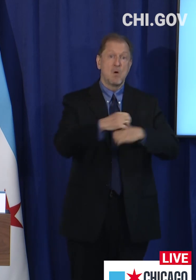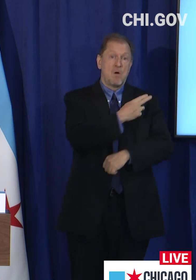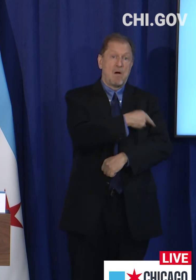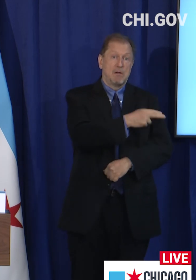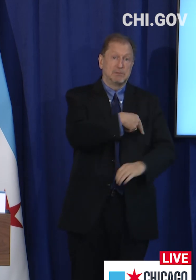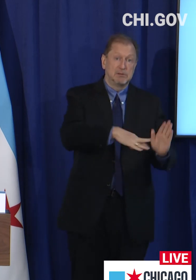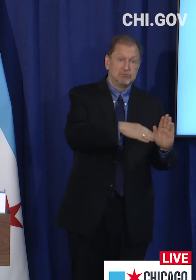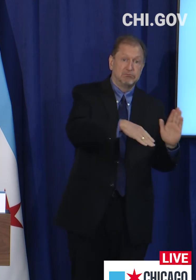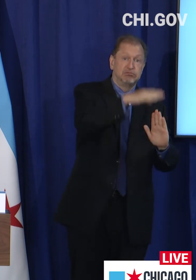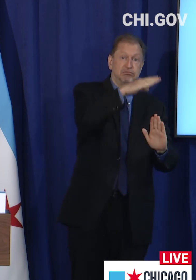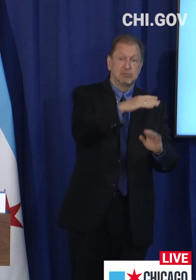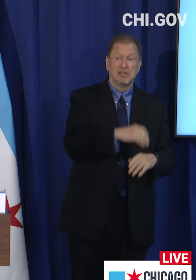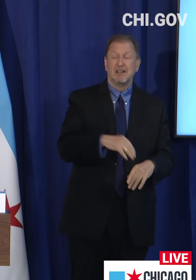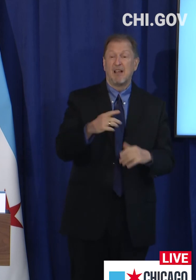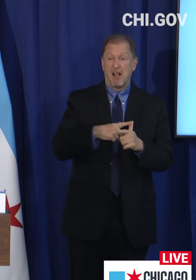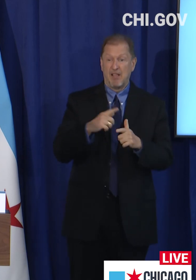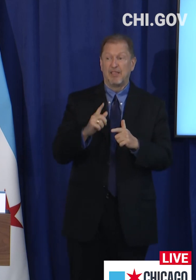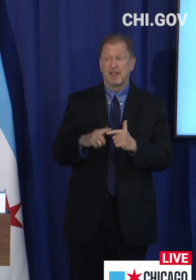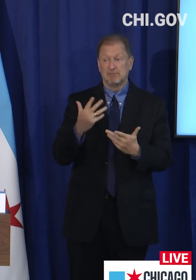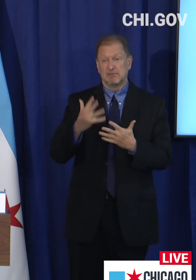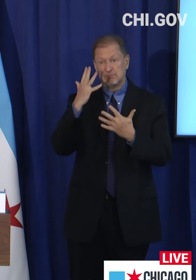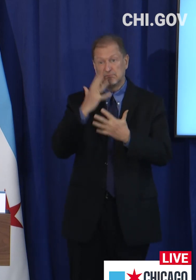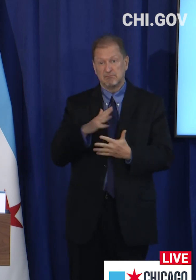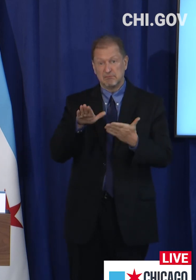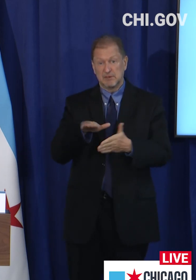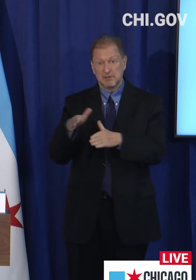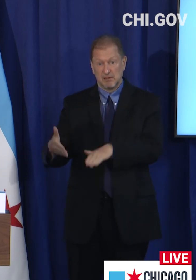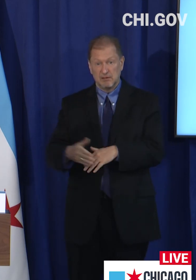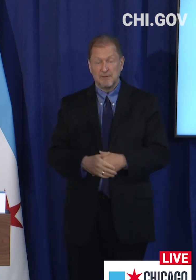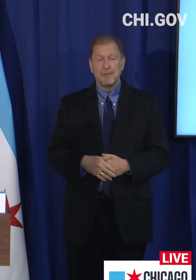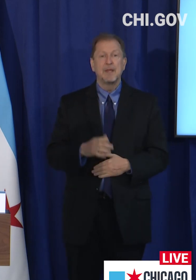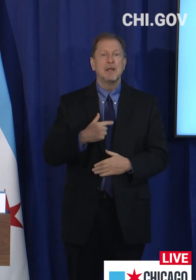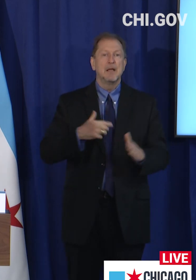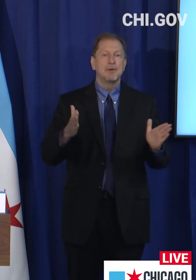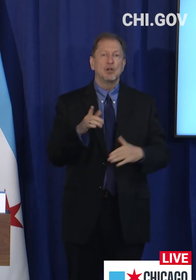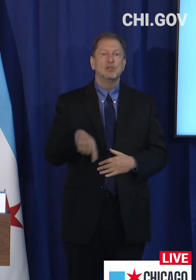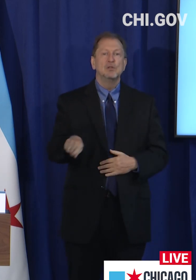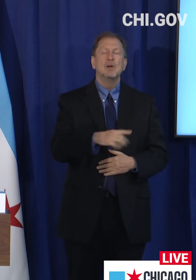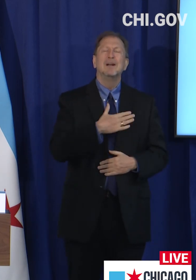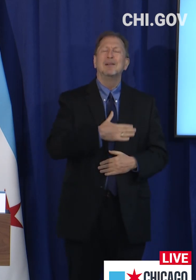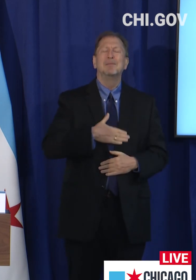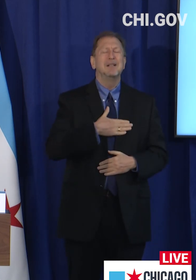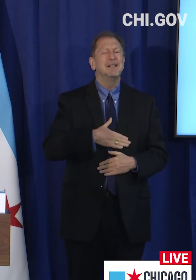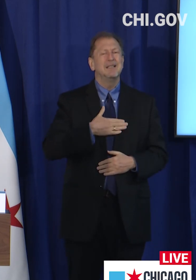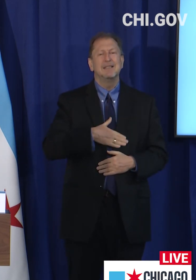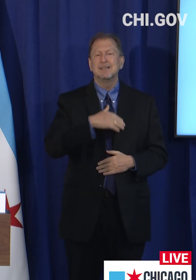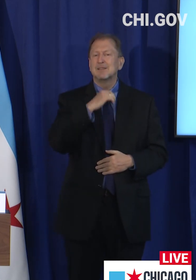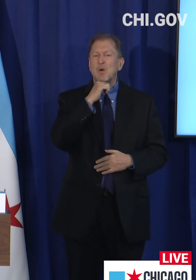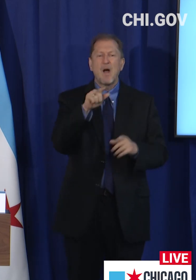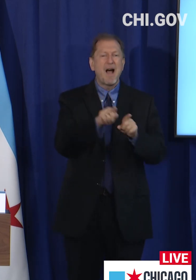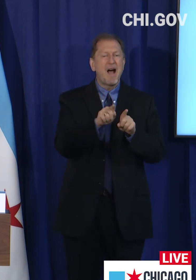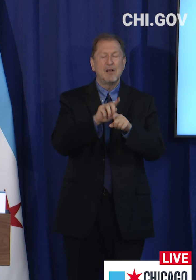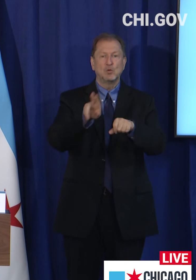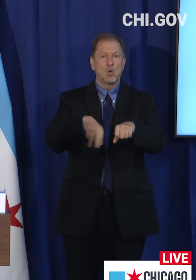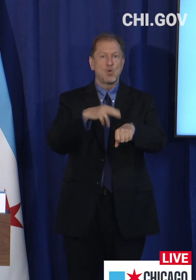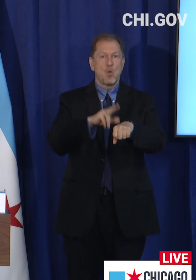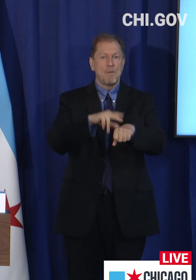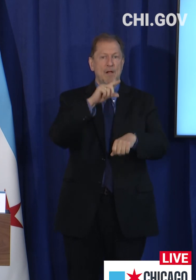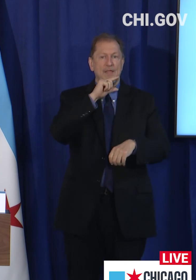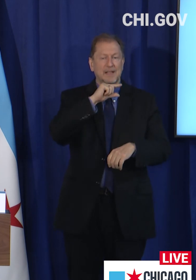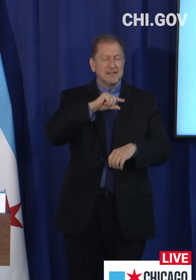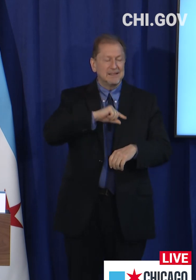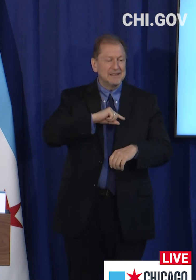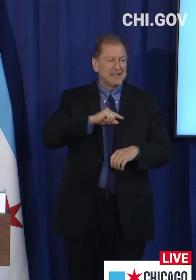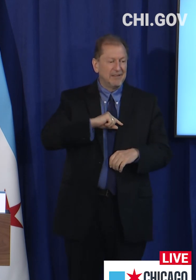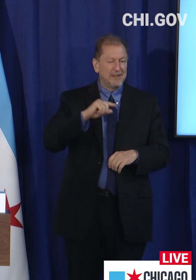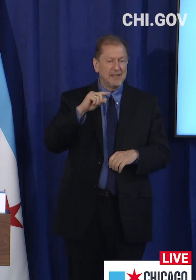in. I'm urging you not to engage in your normal Thanksgiving plans, to keep